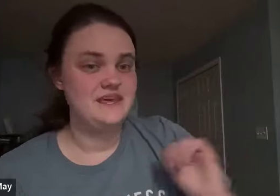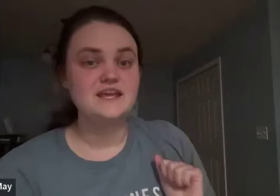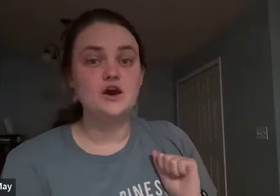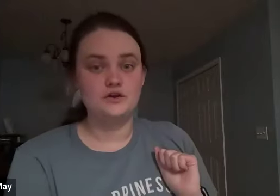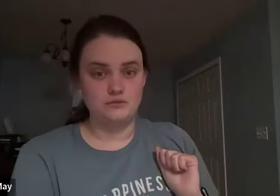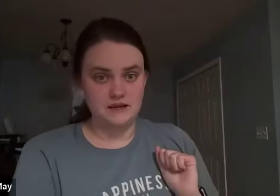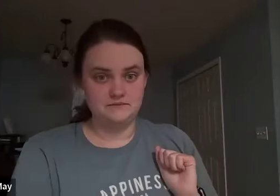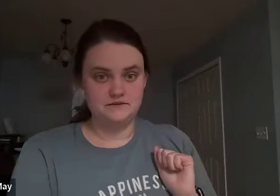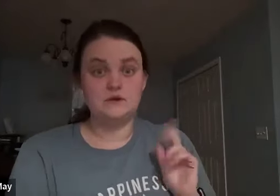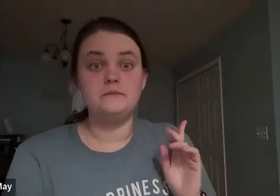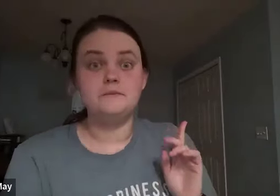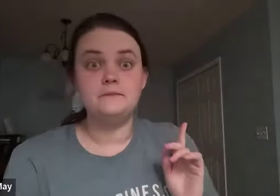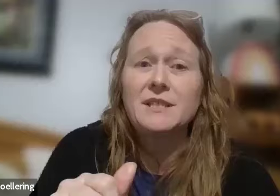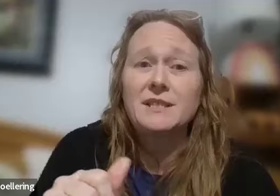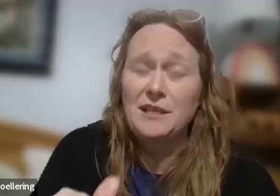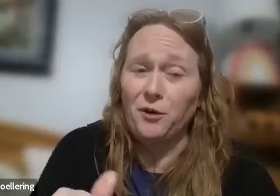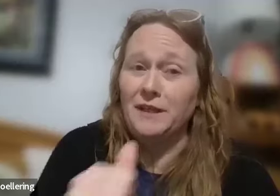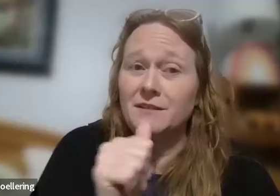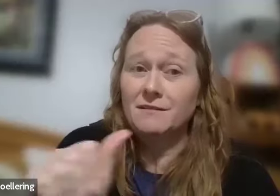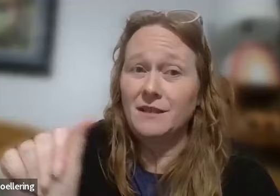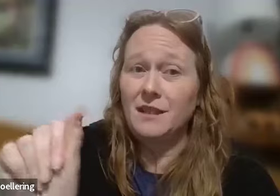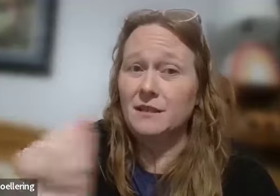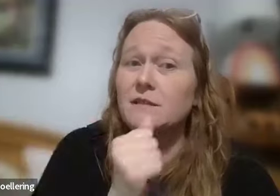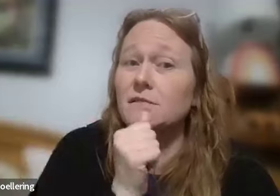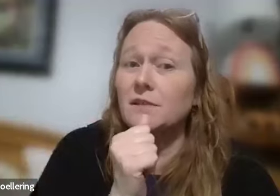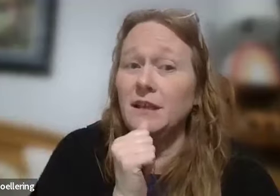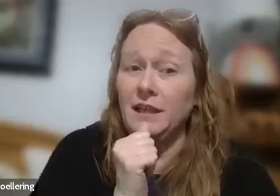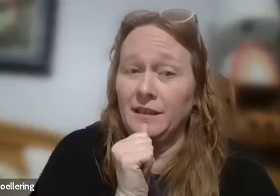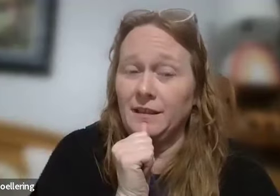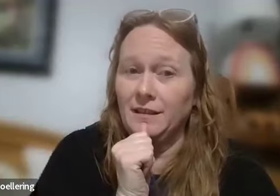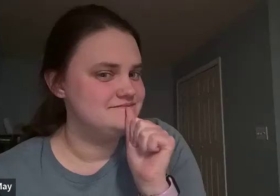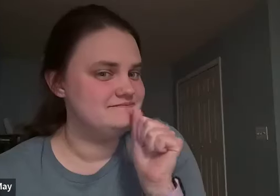Then our grapes. Oh, but secret is the nail. Okay.